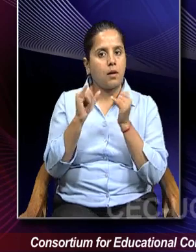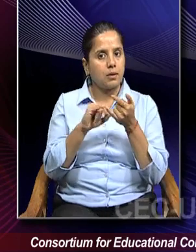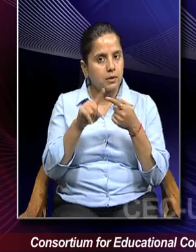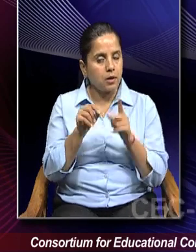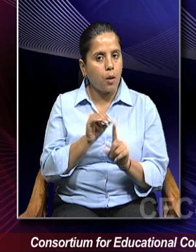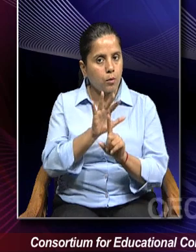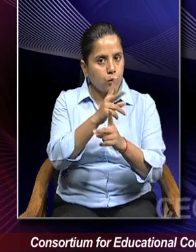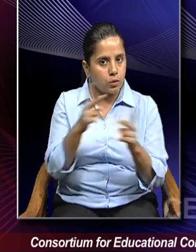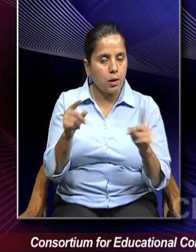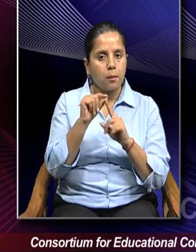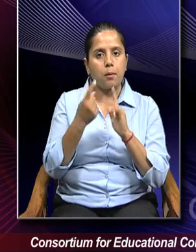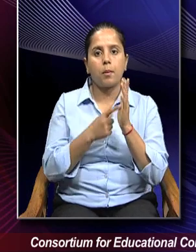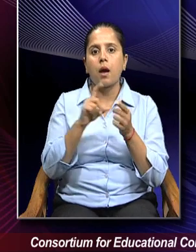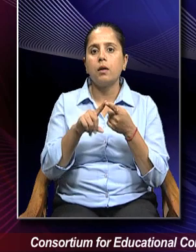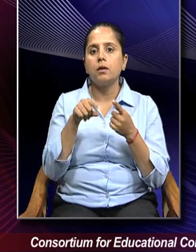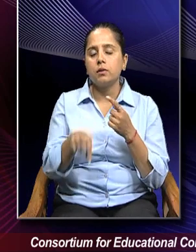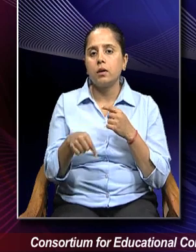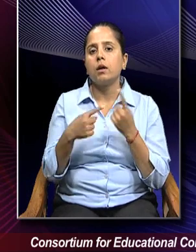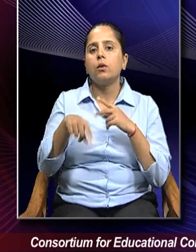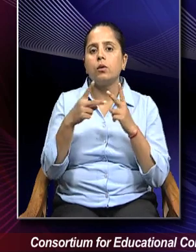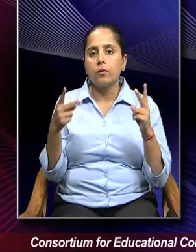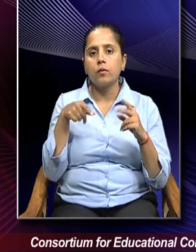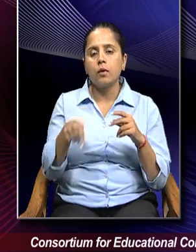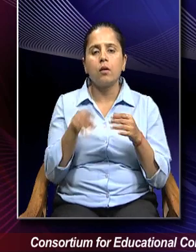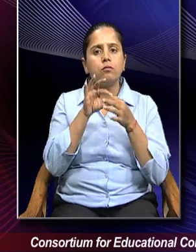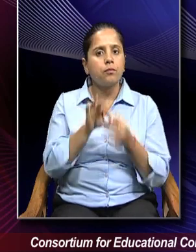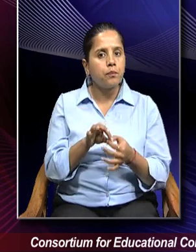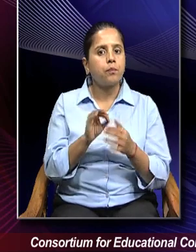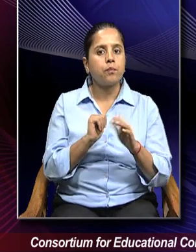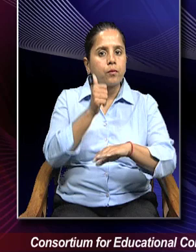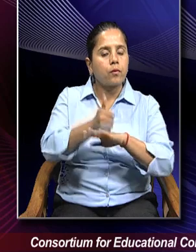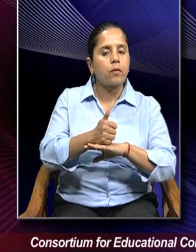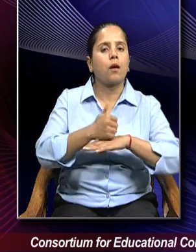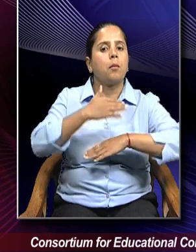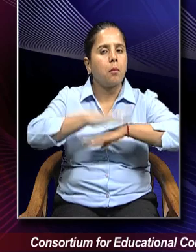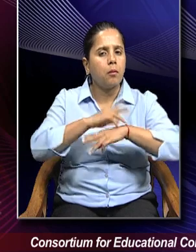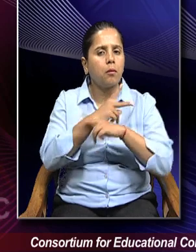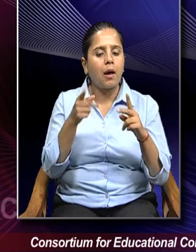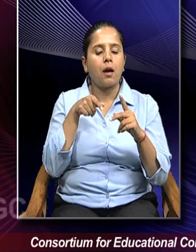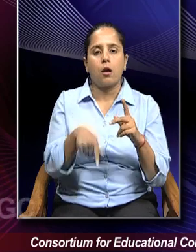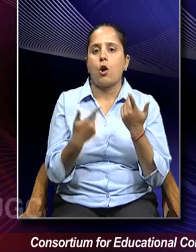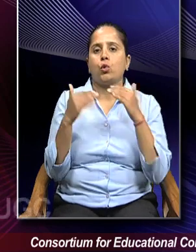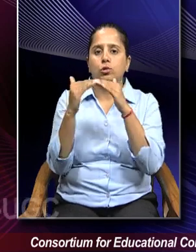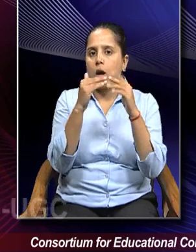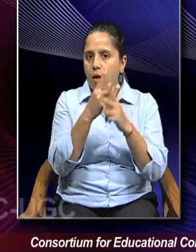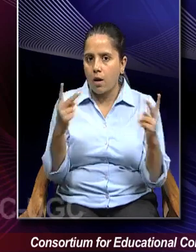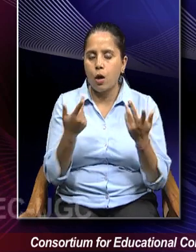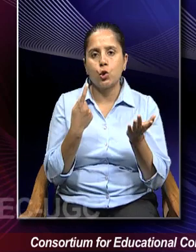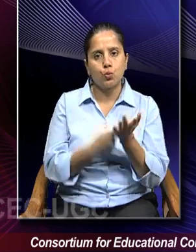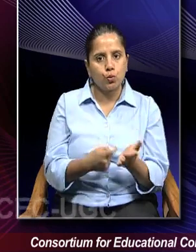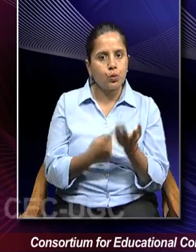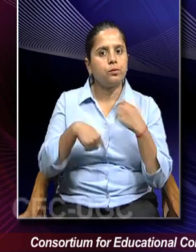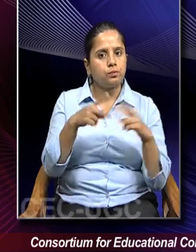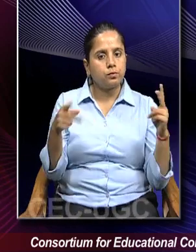school, and it refers about setting the benchmark, setting the standards, or setting the norms